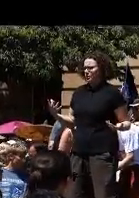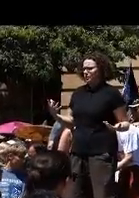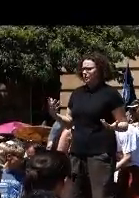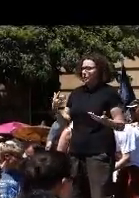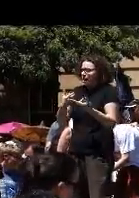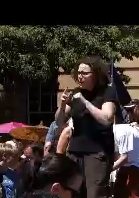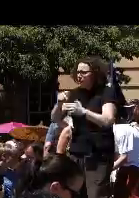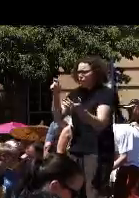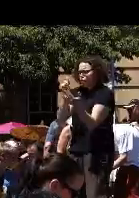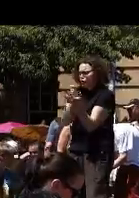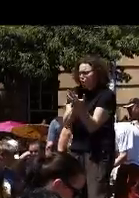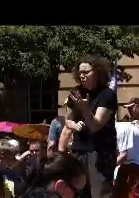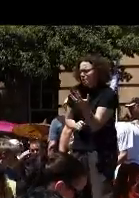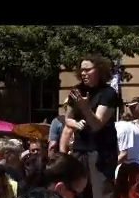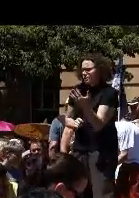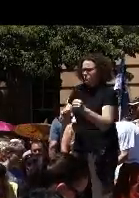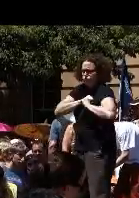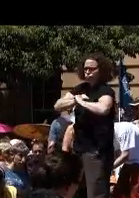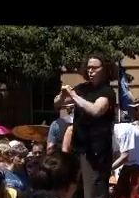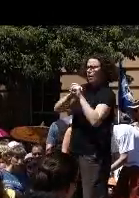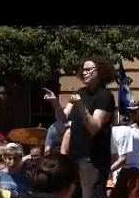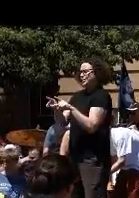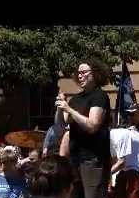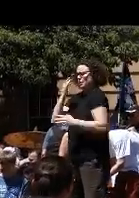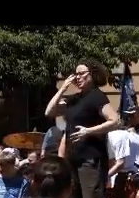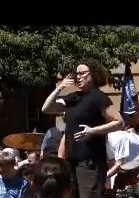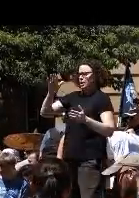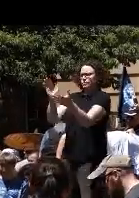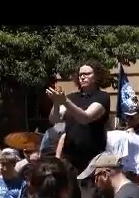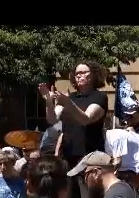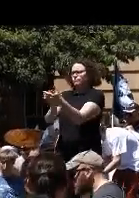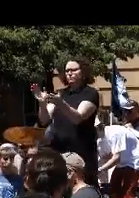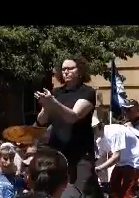our journalists were as brave as those 14-year-olds.